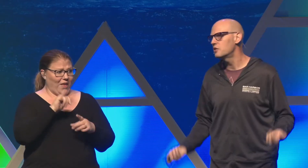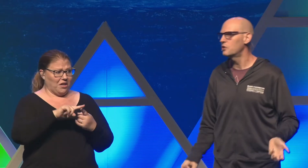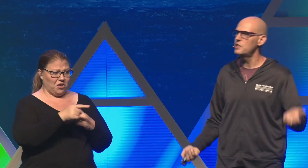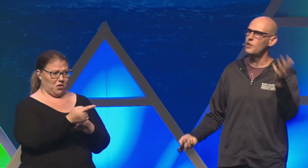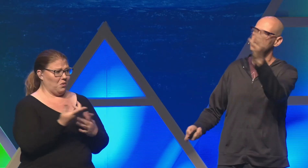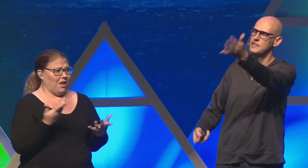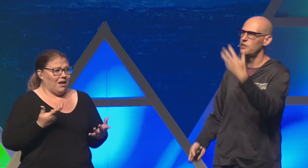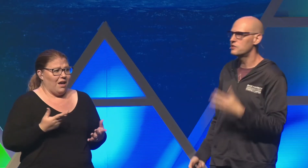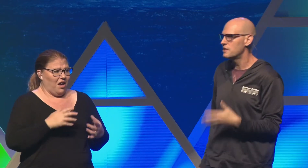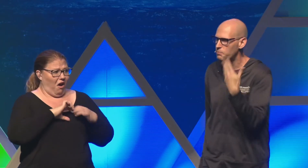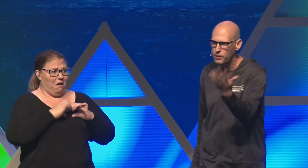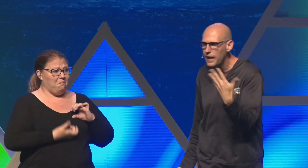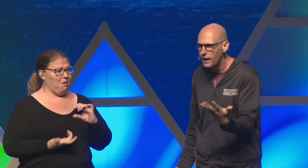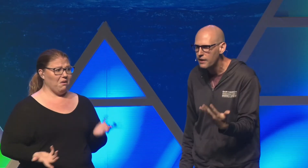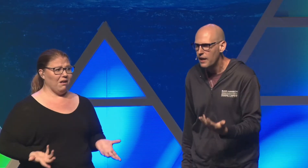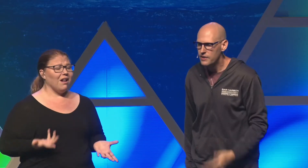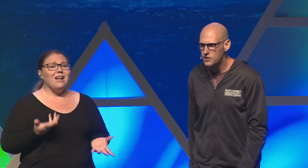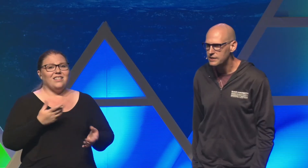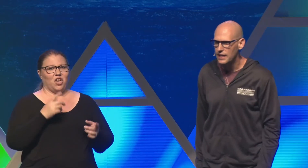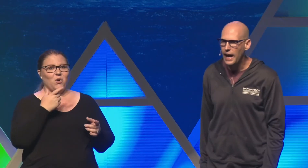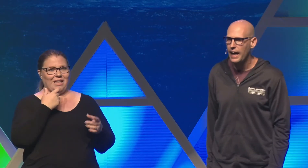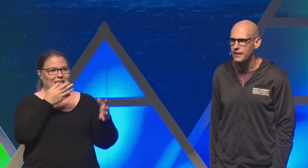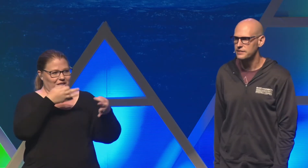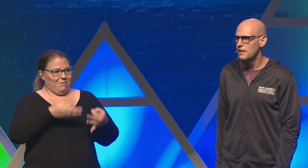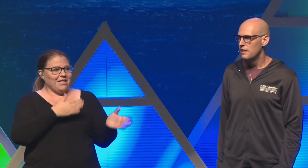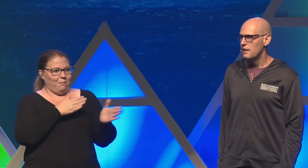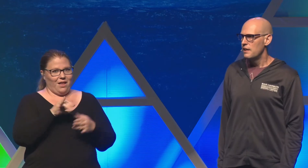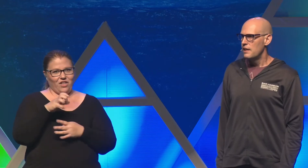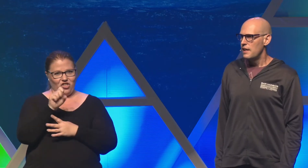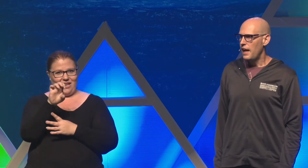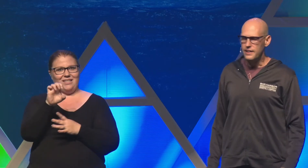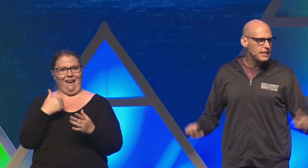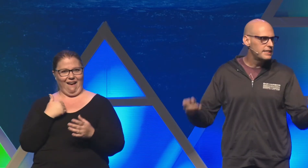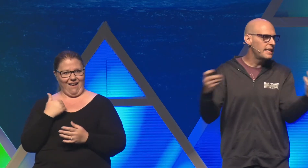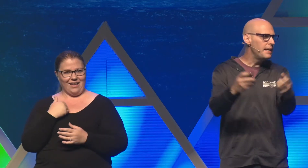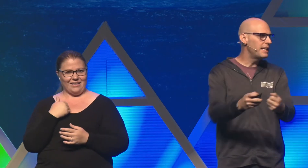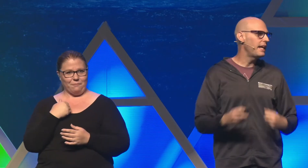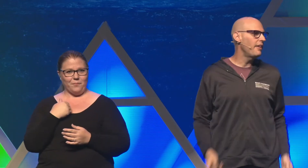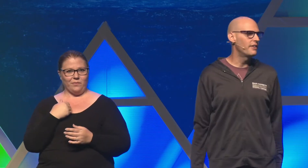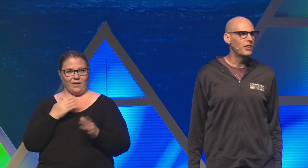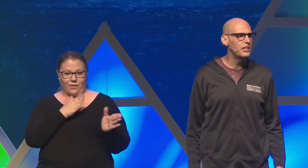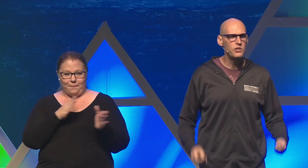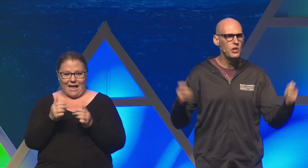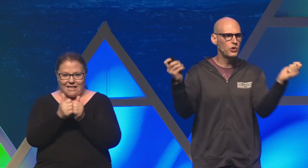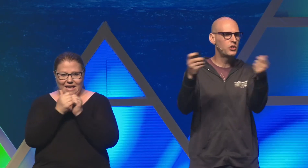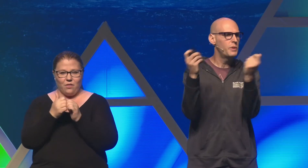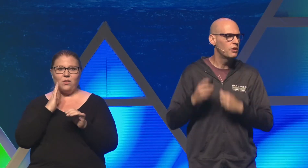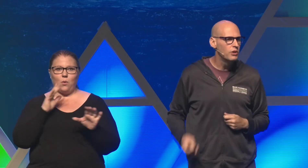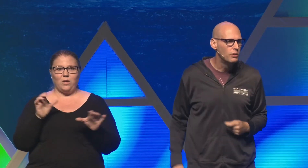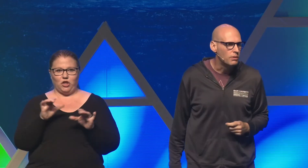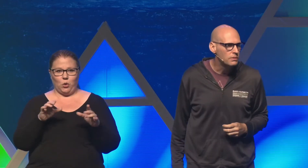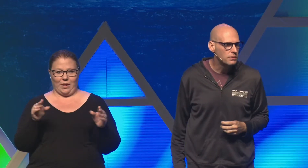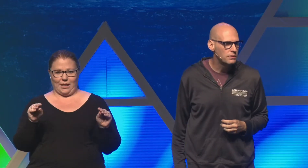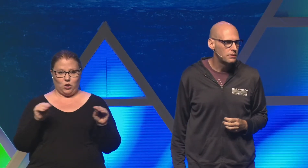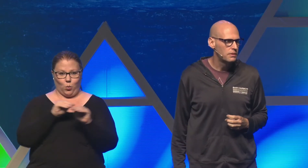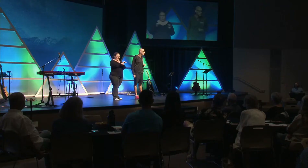going to do this? So she goes and tells her this plan that Jesse has. And they scheme together, and they're going to do the old